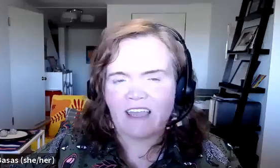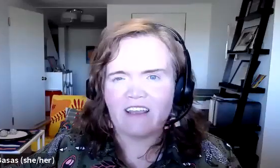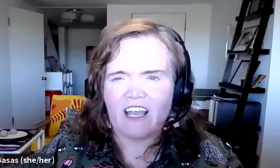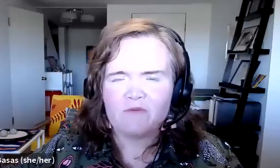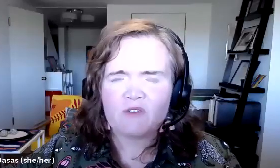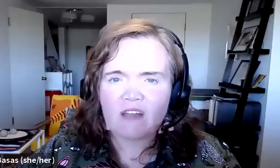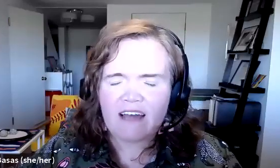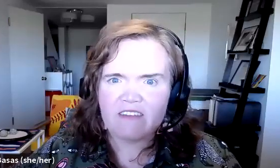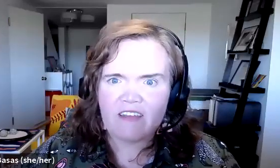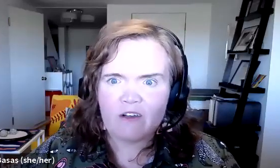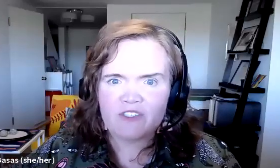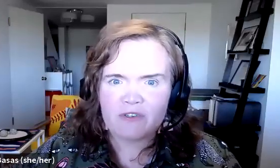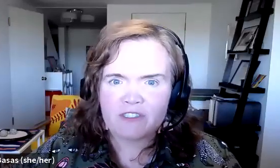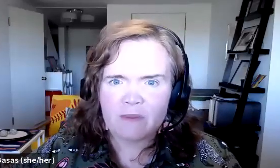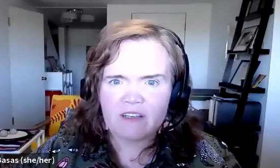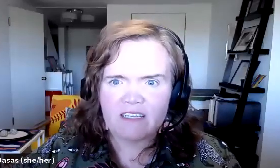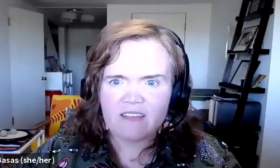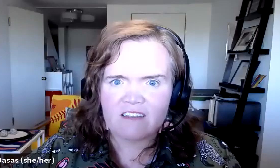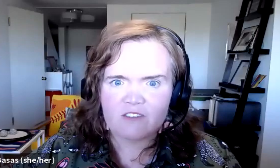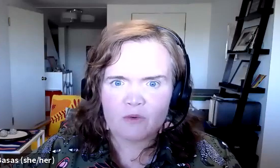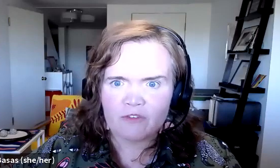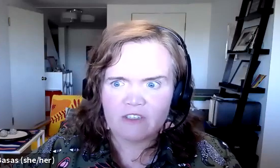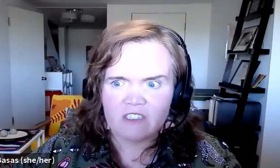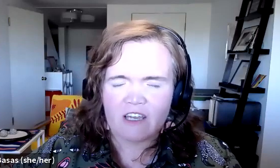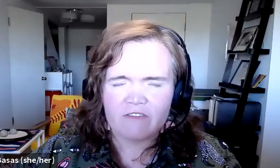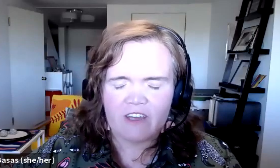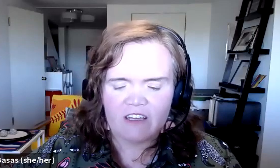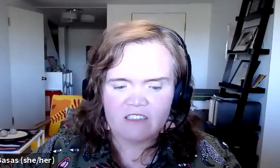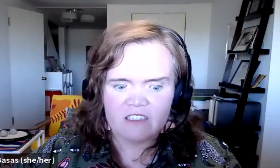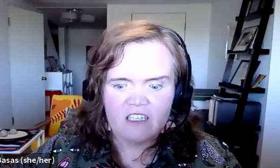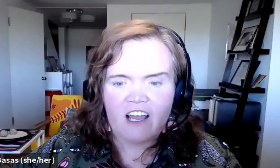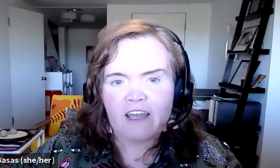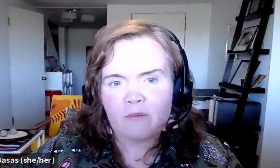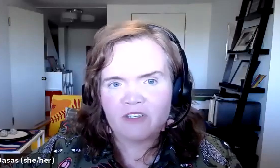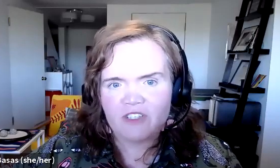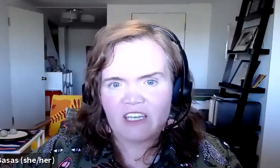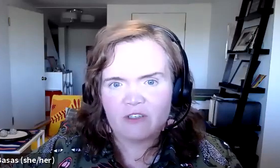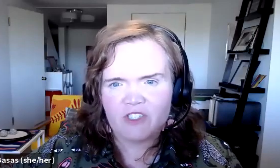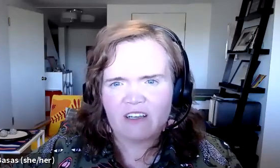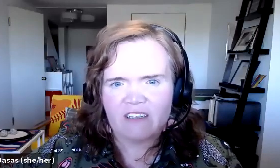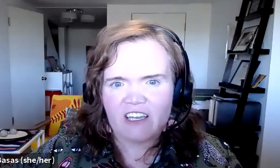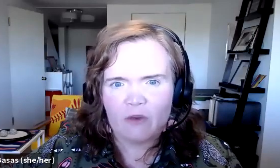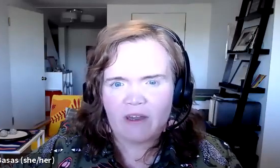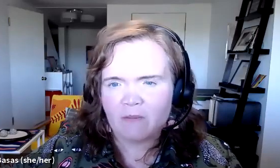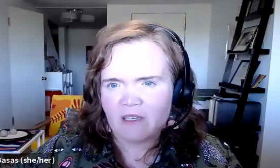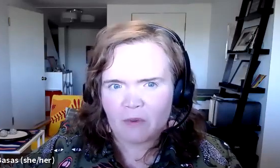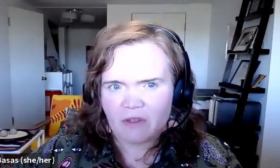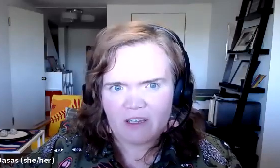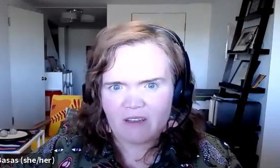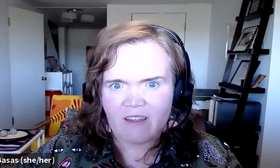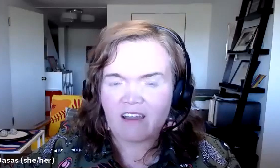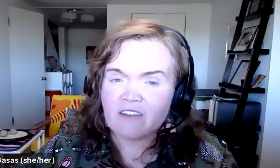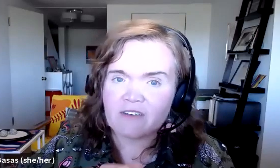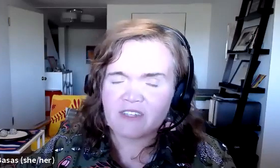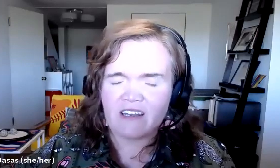This is Carrie. I'm so glad that that was your experience at the School for the Deaf, and I appreciate you sharing that you had been